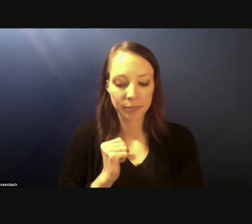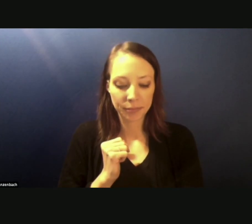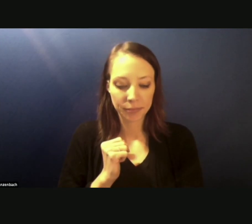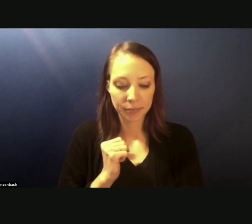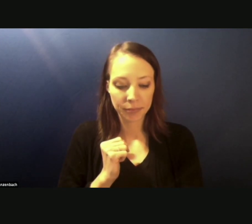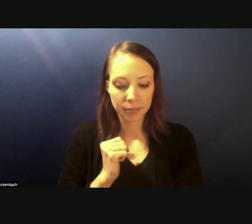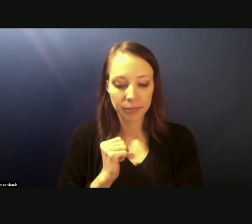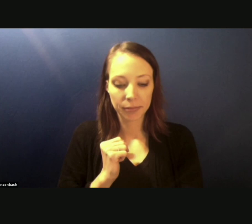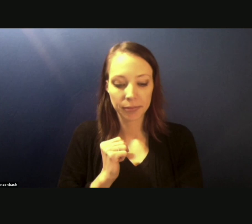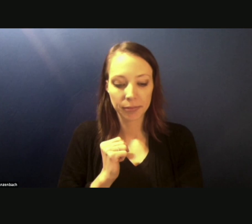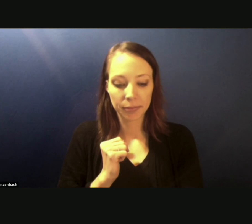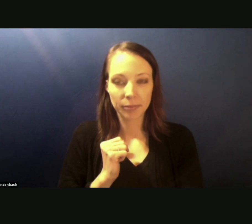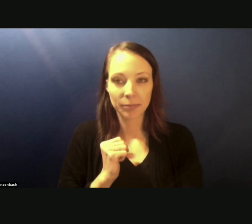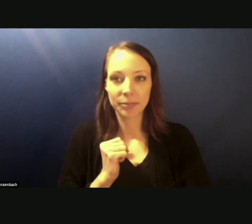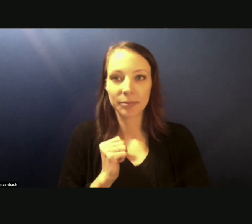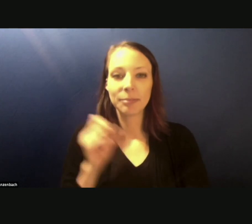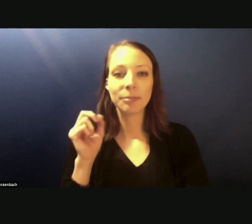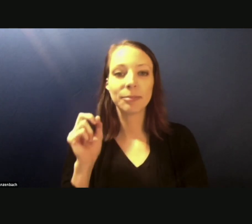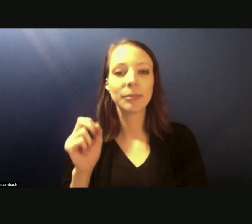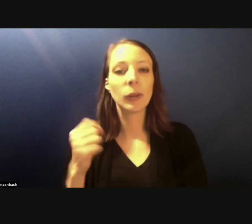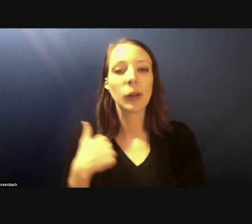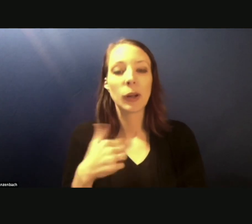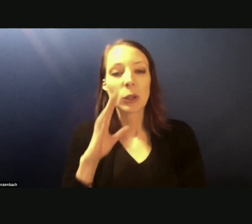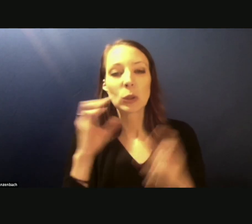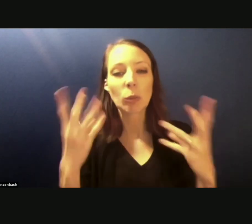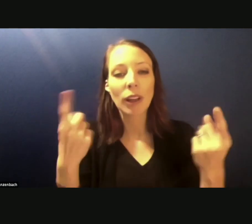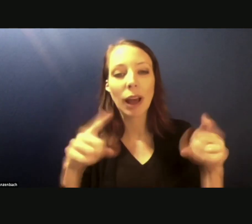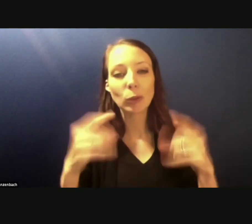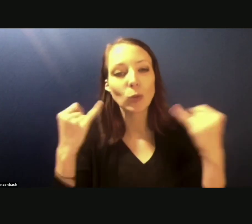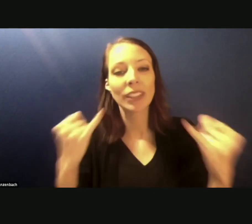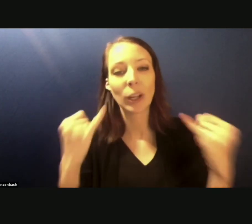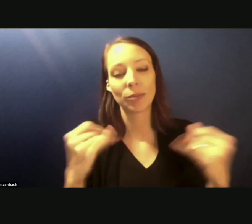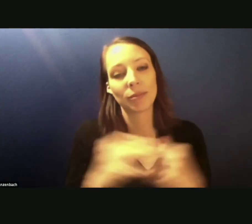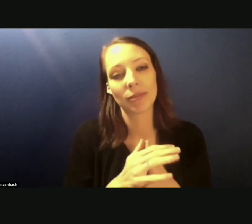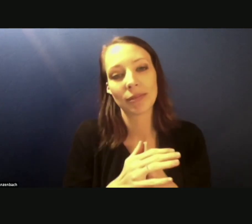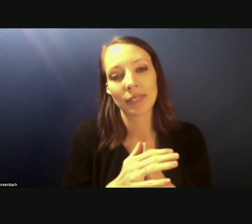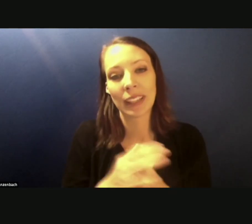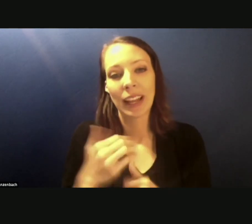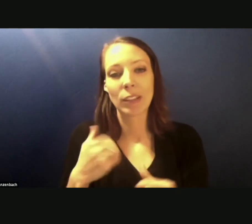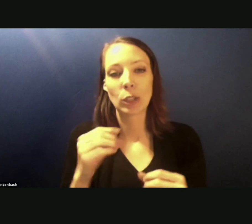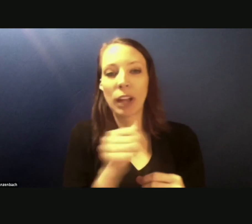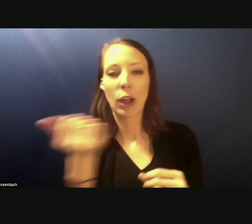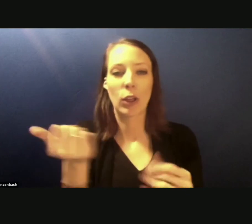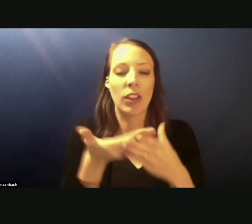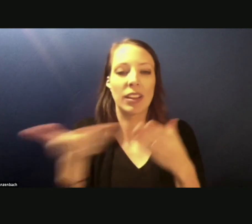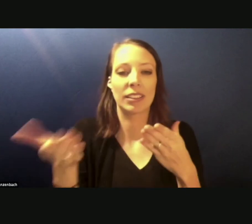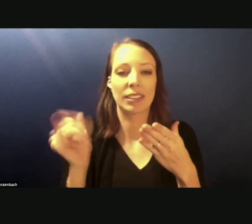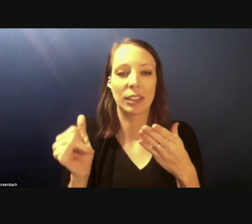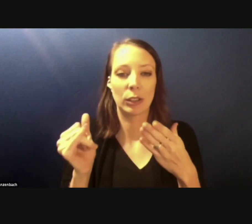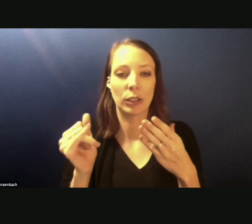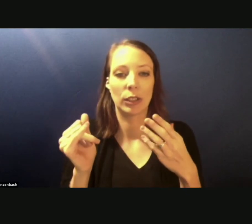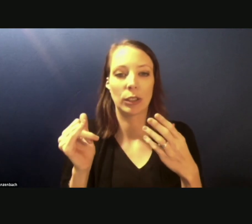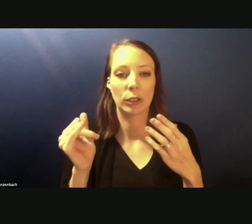other options because there's just so much going on right now. And they have so many other things that worried about, so many other